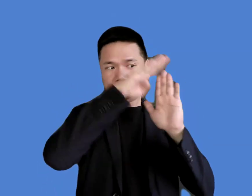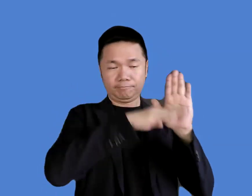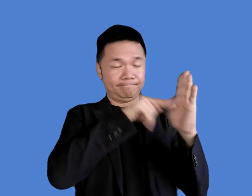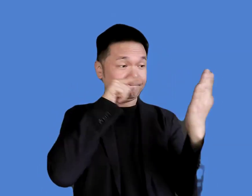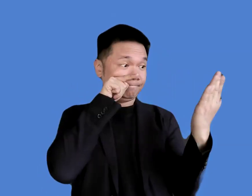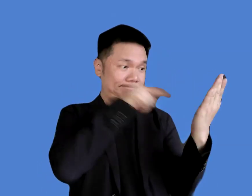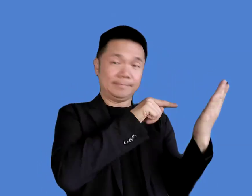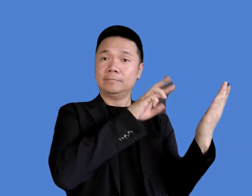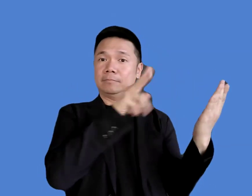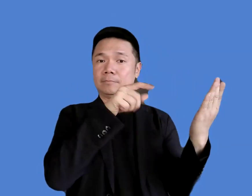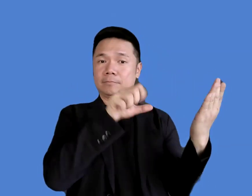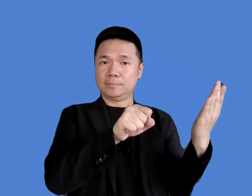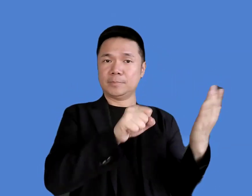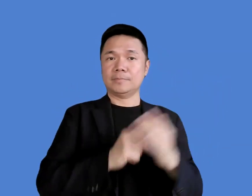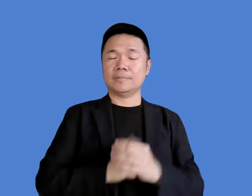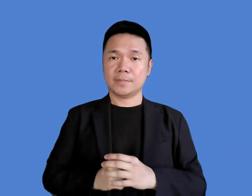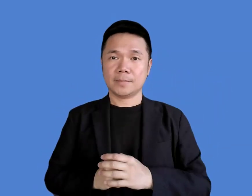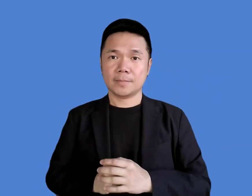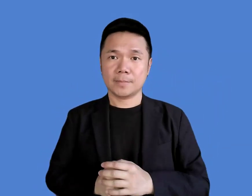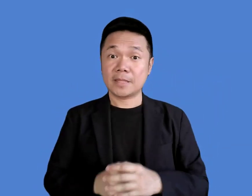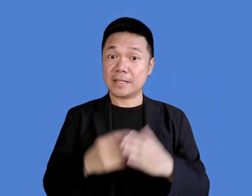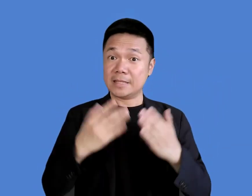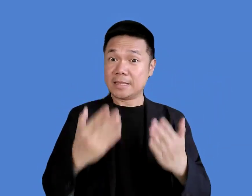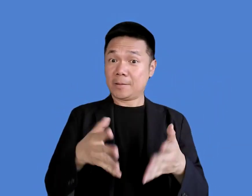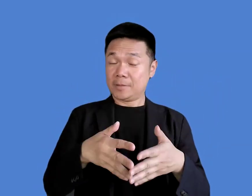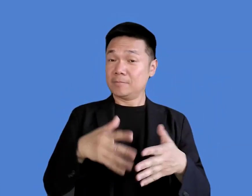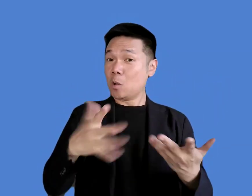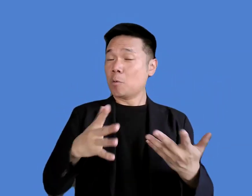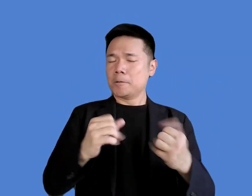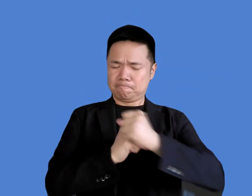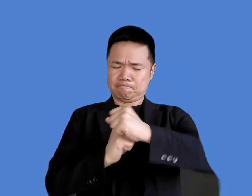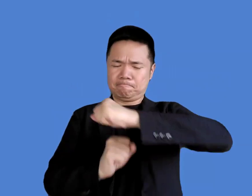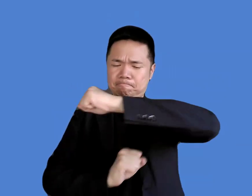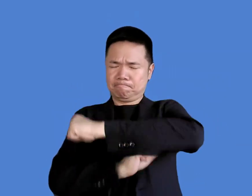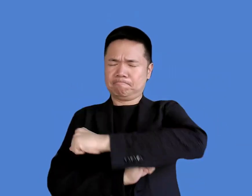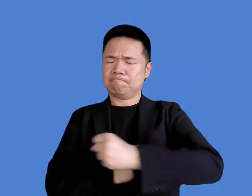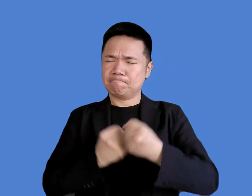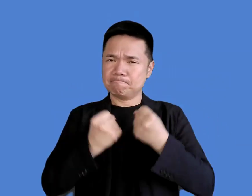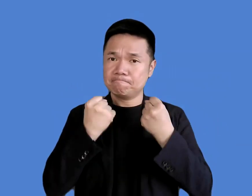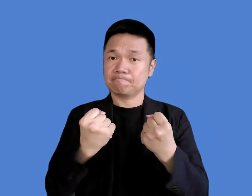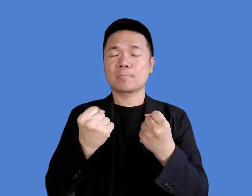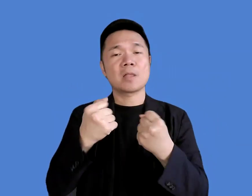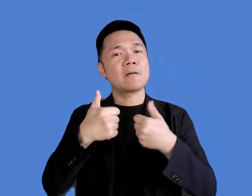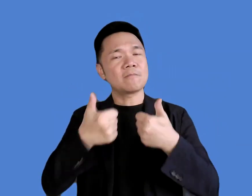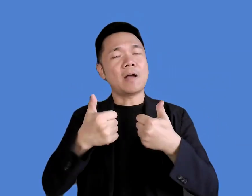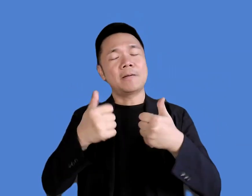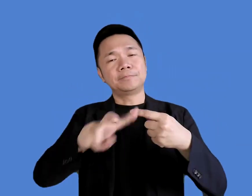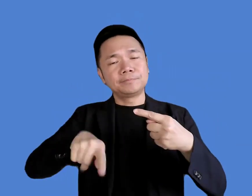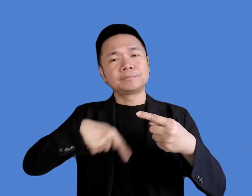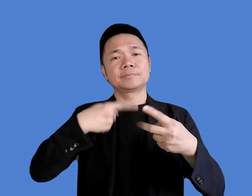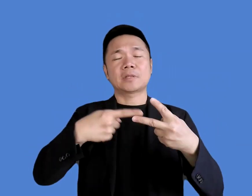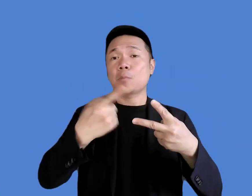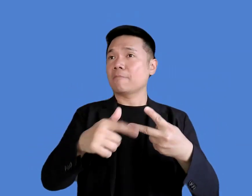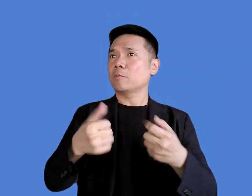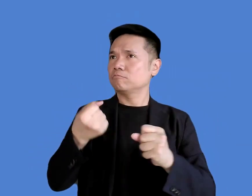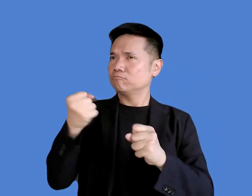What do we have now? Well, we have a foundation that's been set. We've got an incredible community of private sector